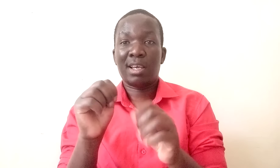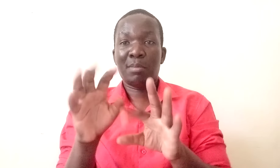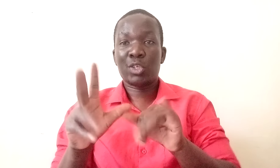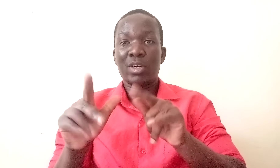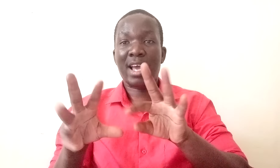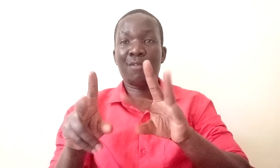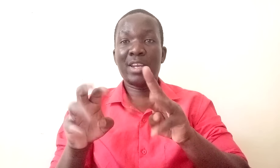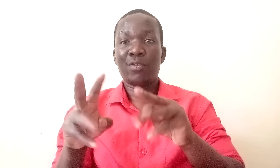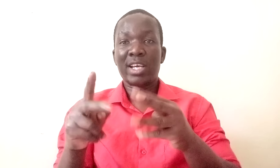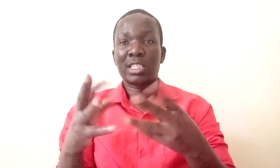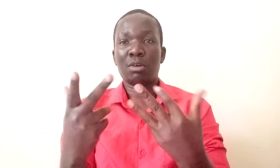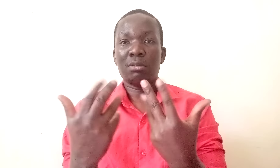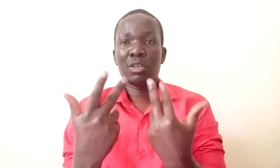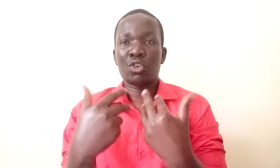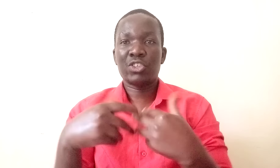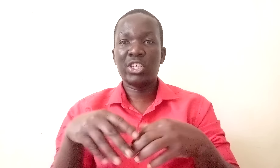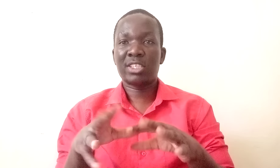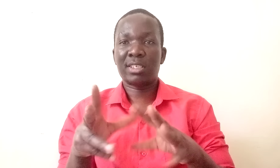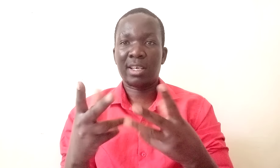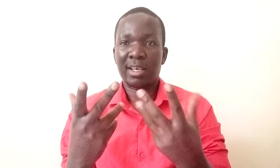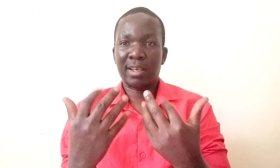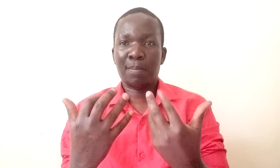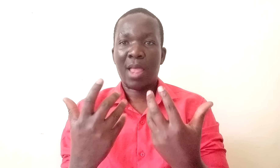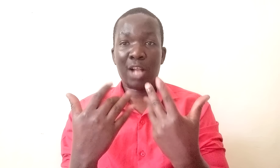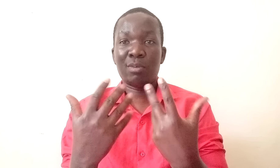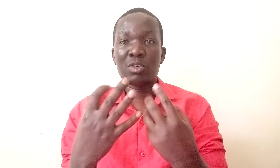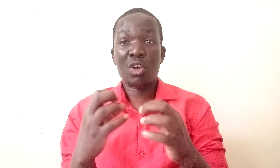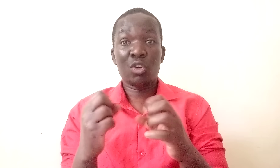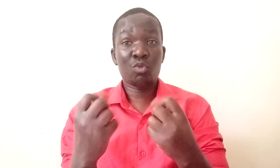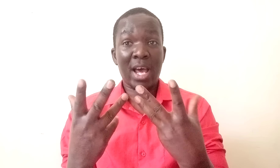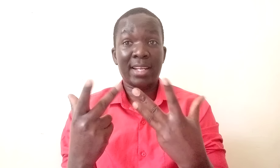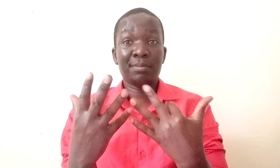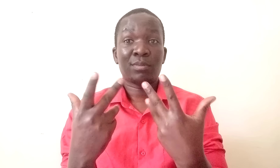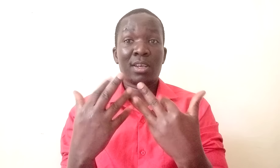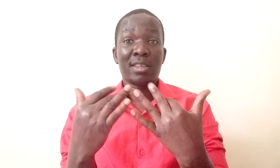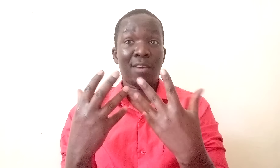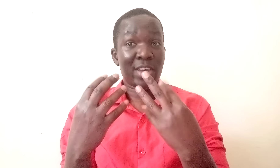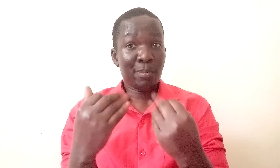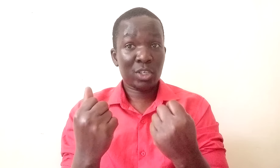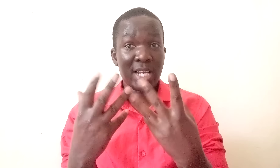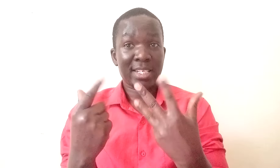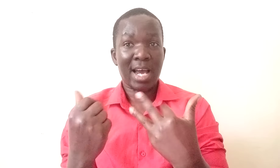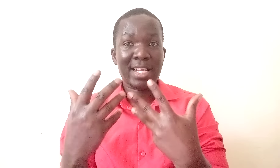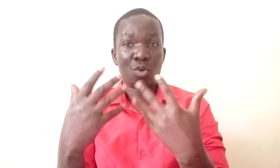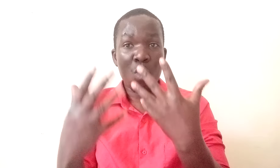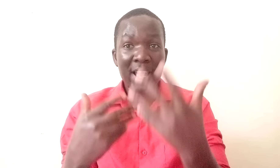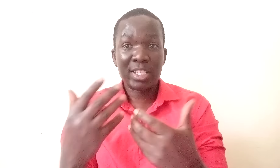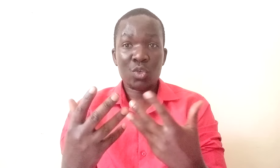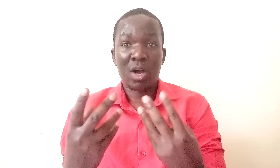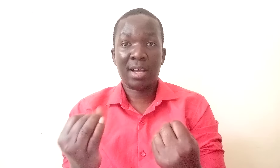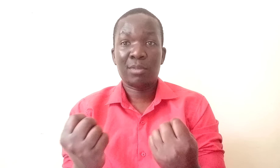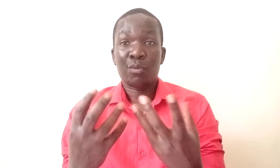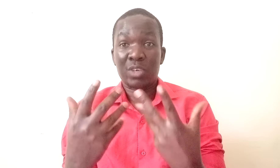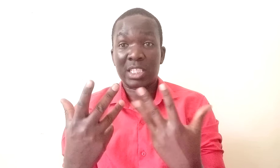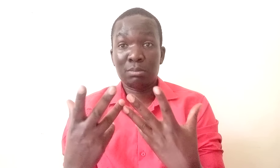make sure they are very flexible, because these alphabets we are going to learn, they are very important and requires your